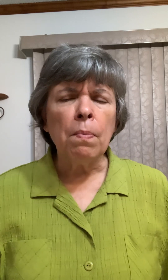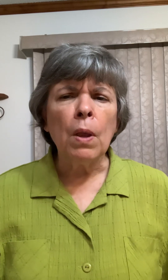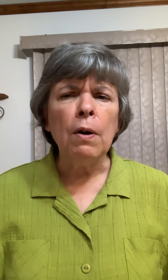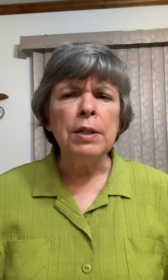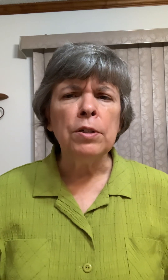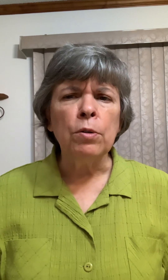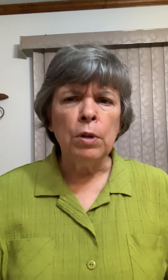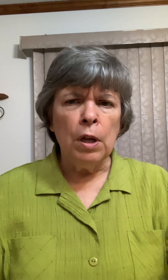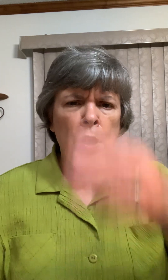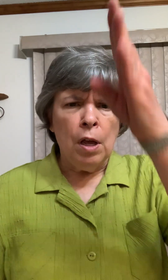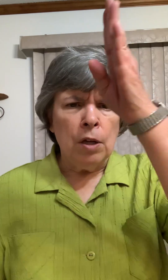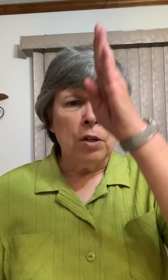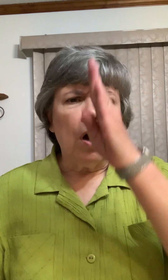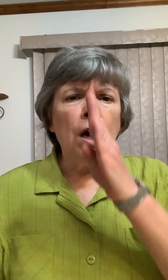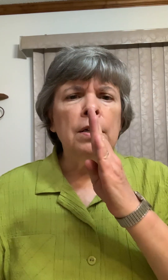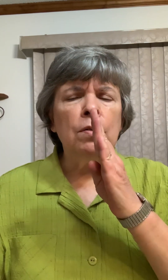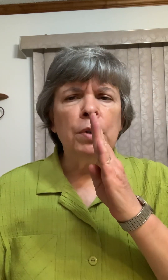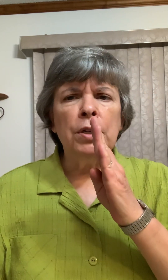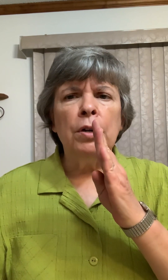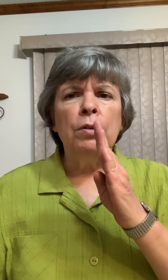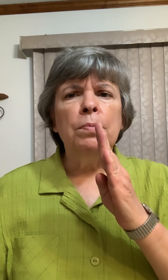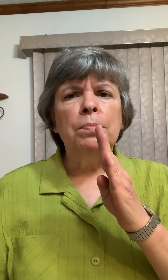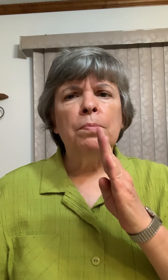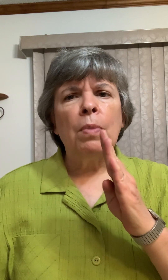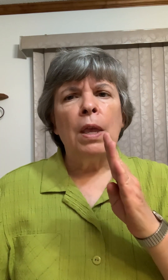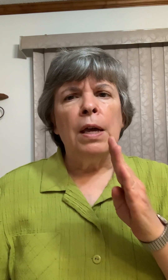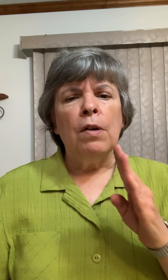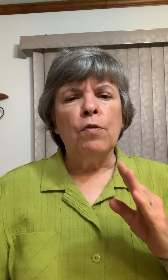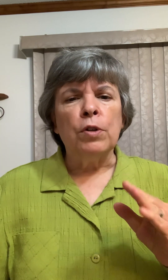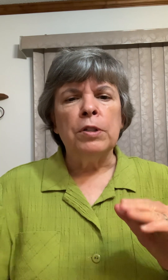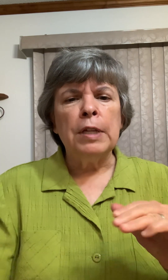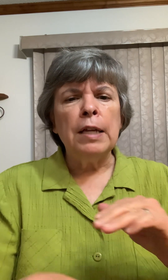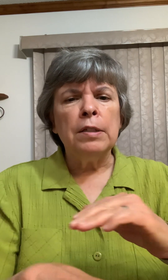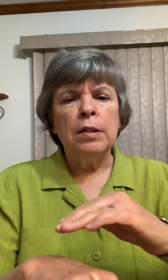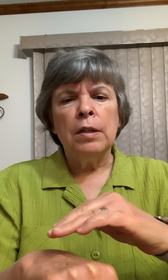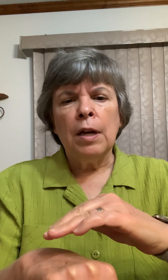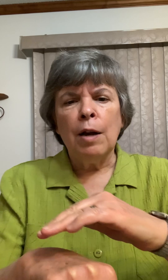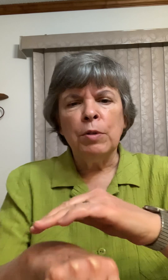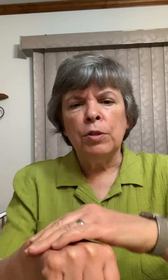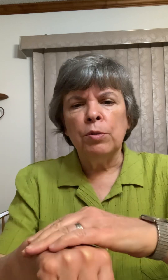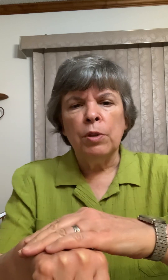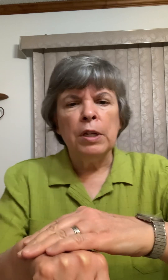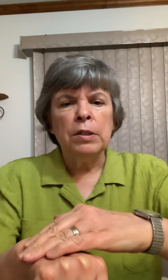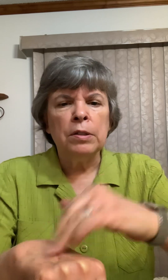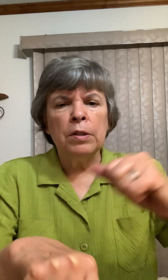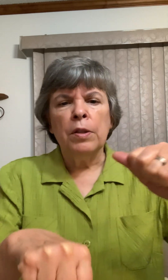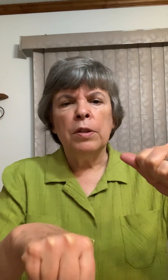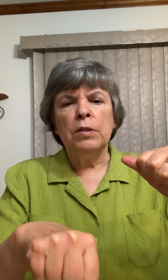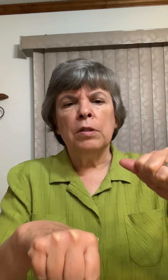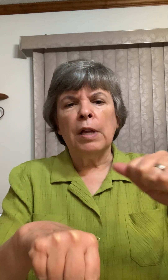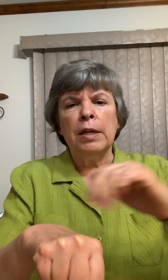all right, so God, we know. For sent, I would do this. This is like